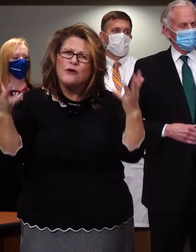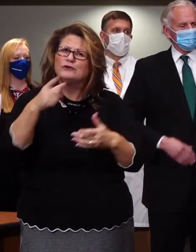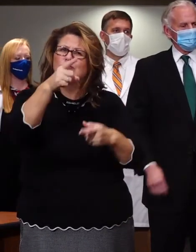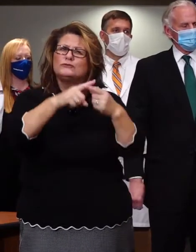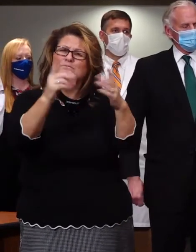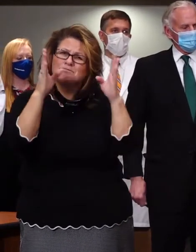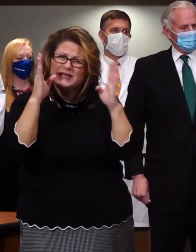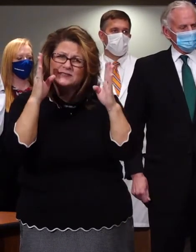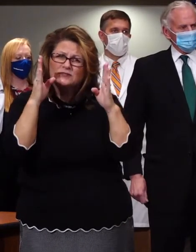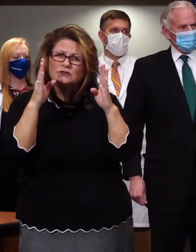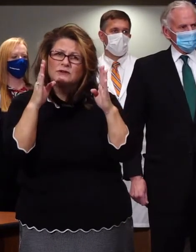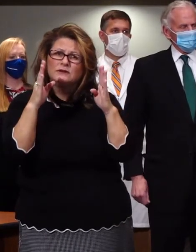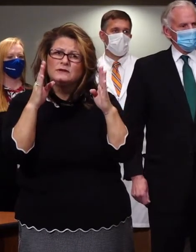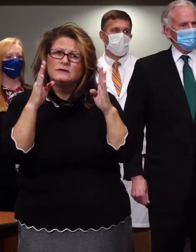to.